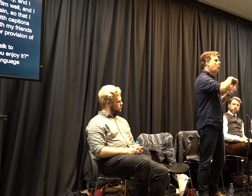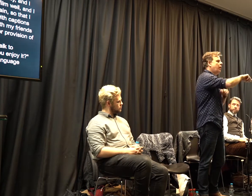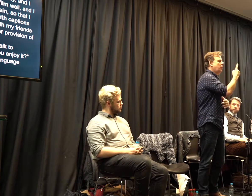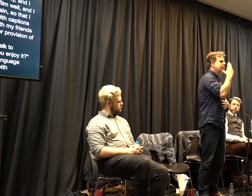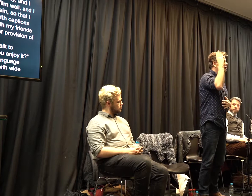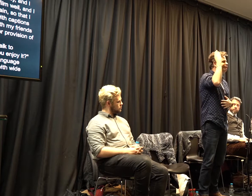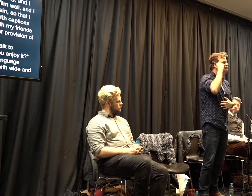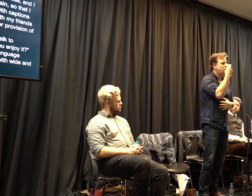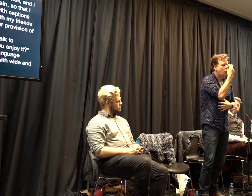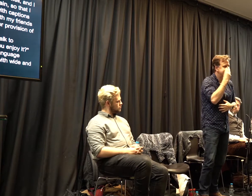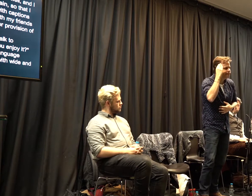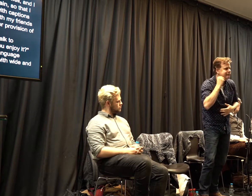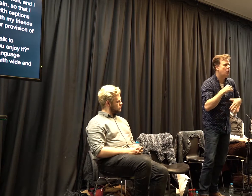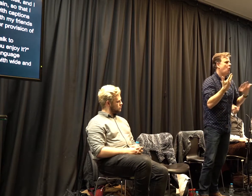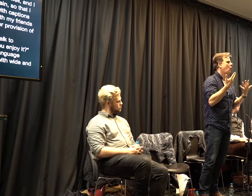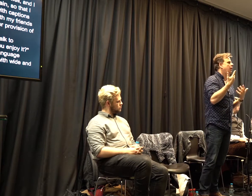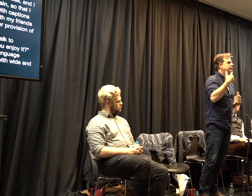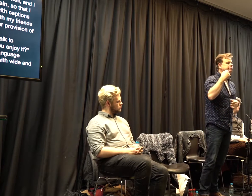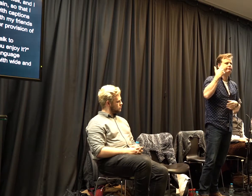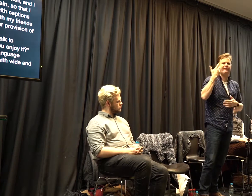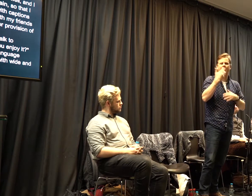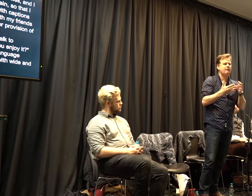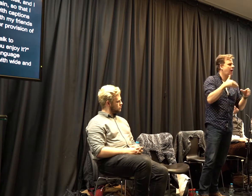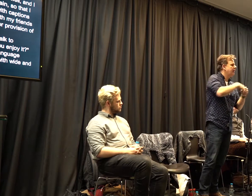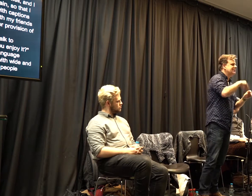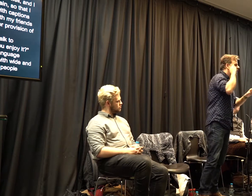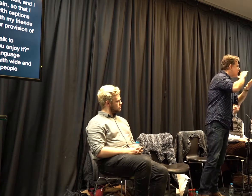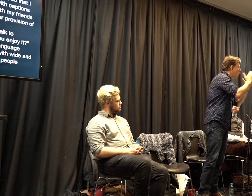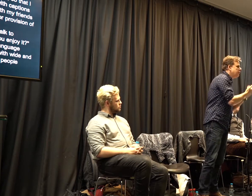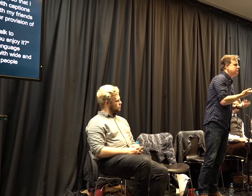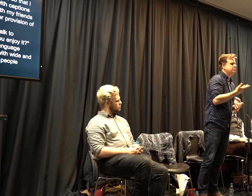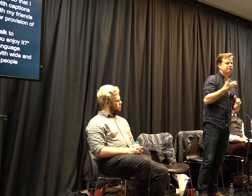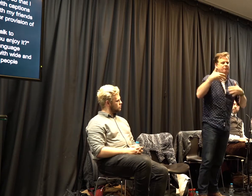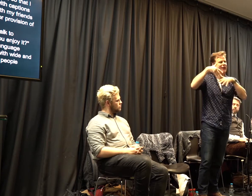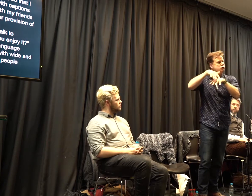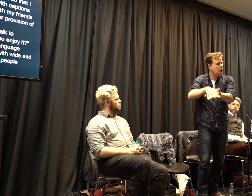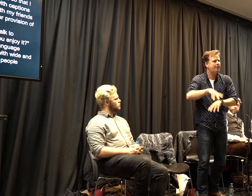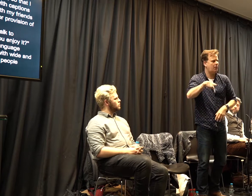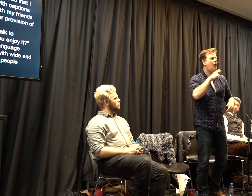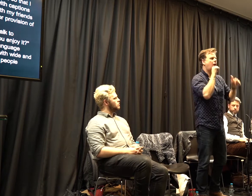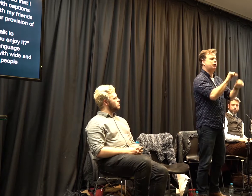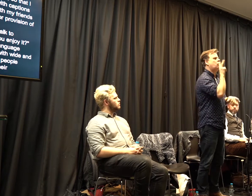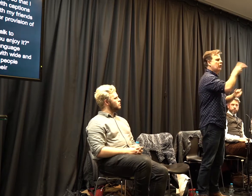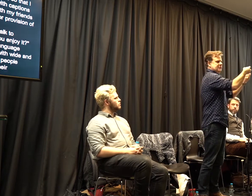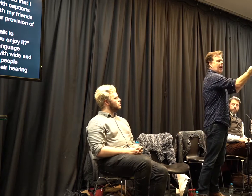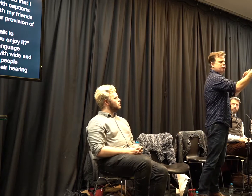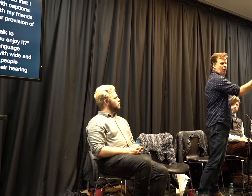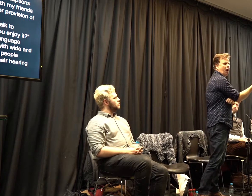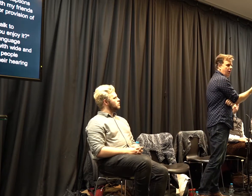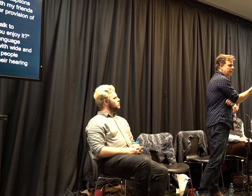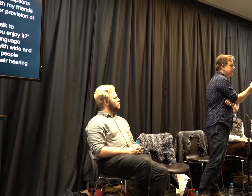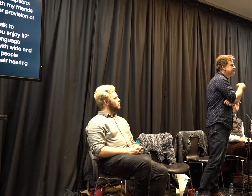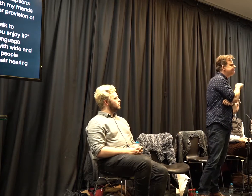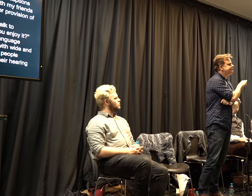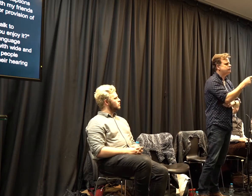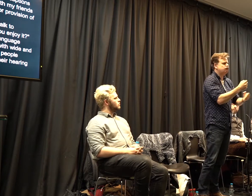prefer interpreters. People who are losing their hearing through age or are deafened or are not part of the